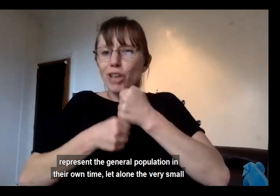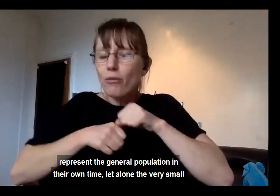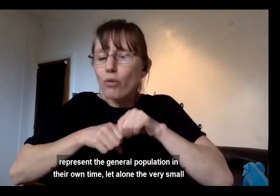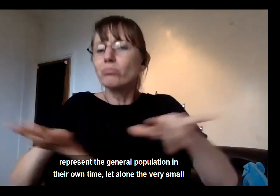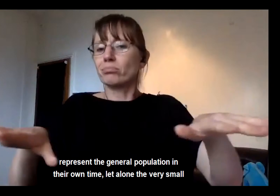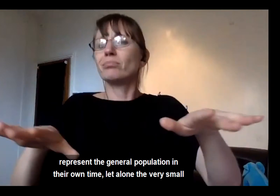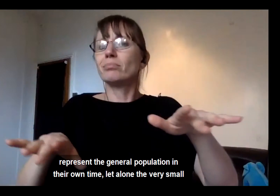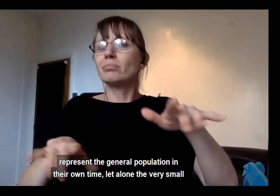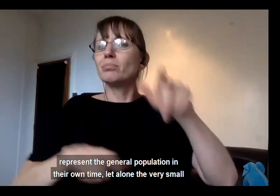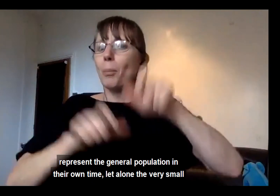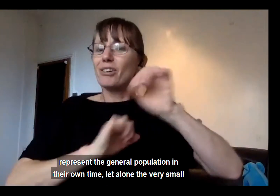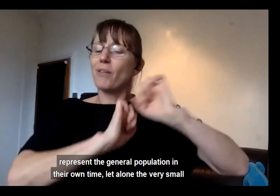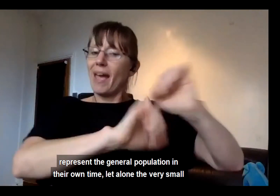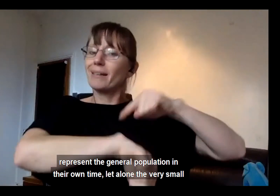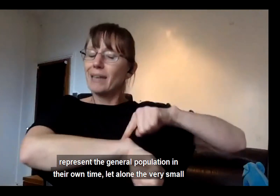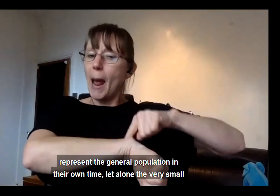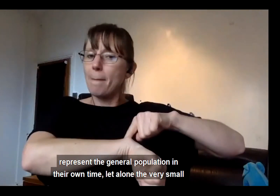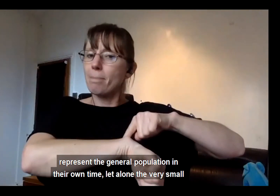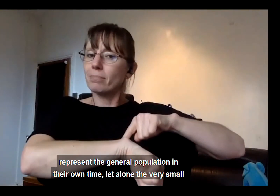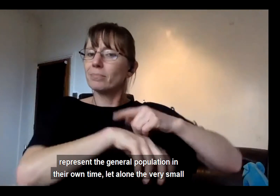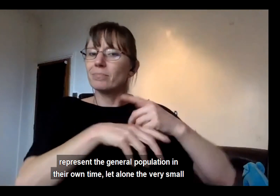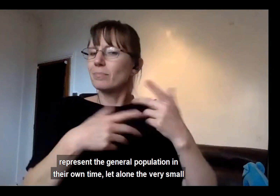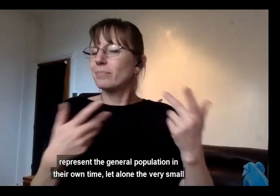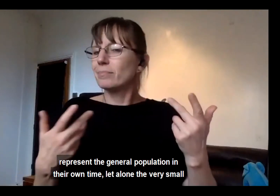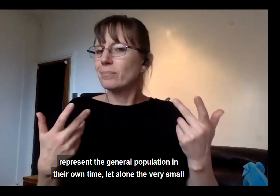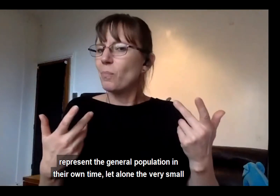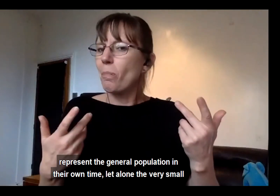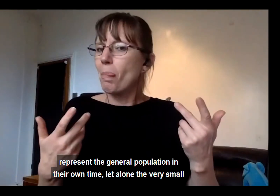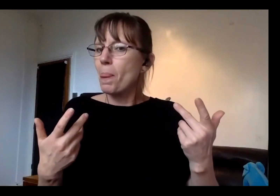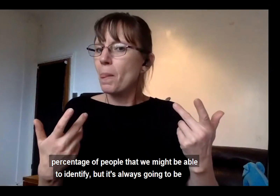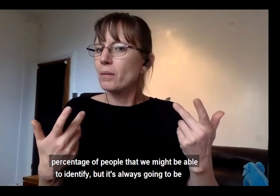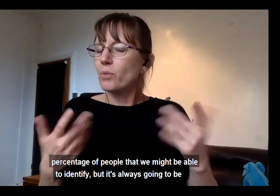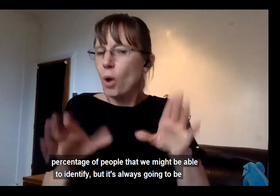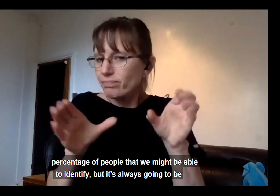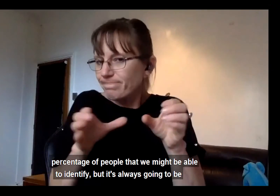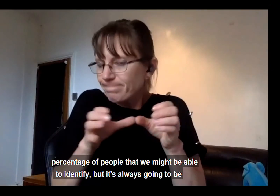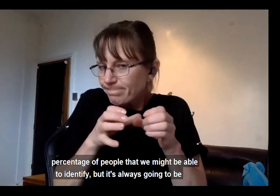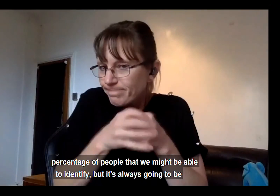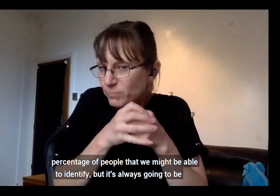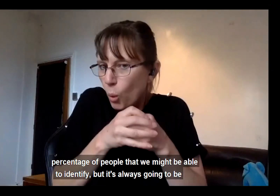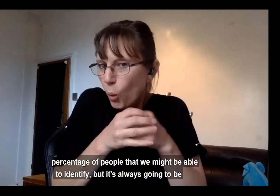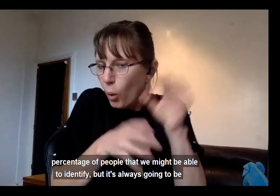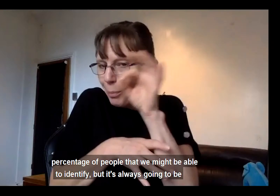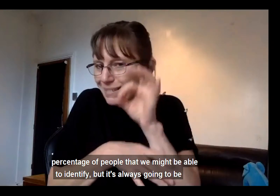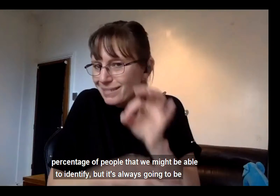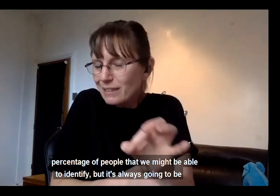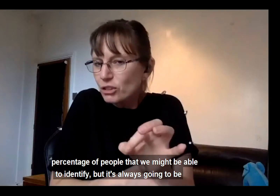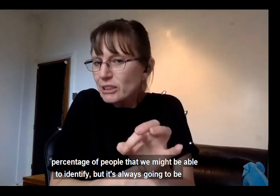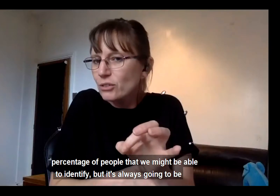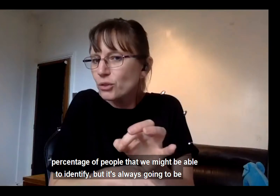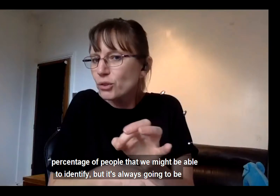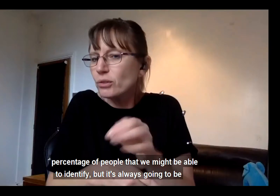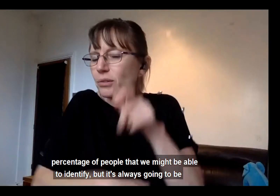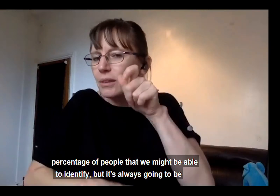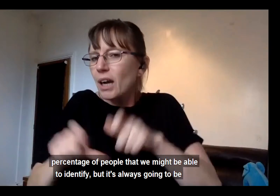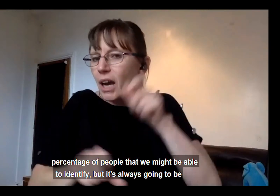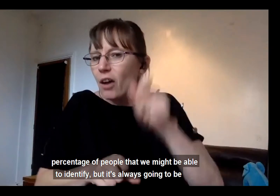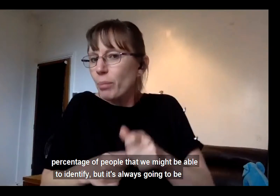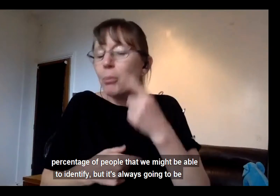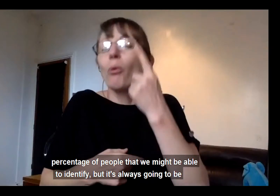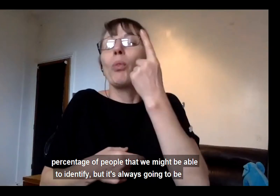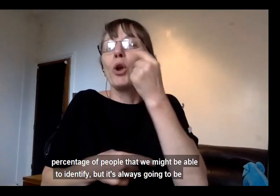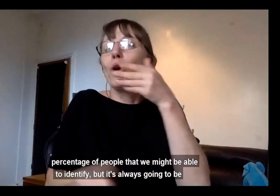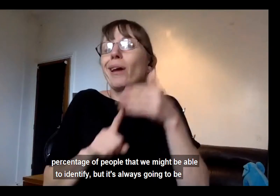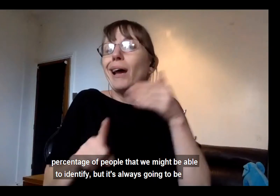own time, let alone the very small percentage of people that we might be able